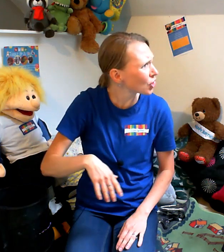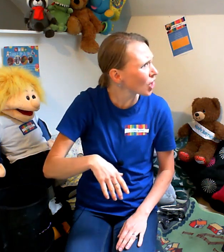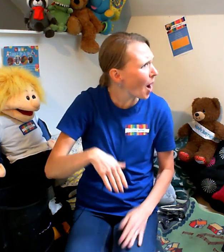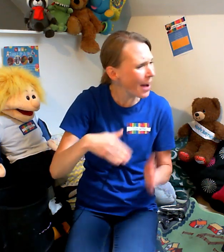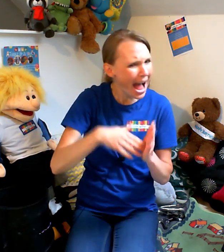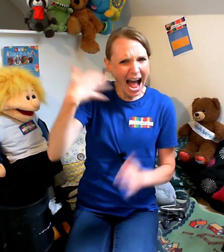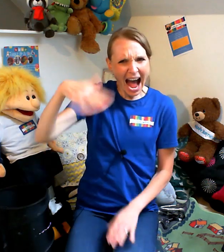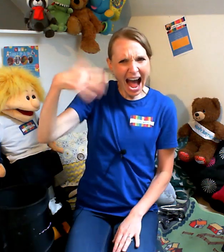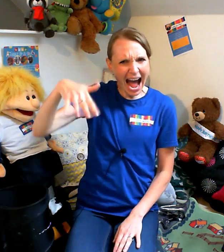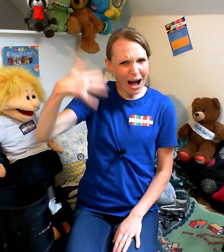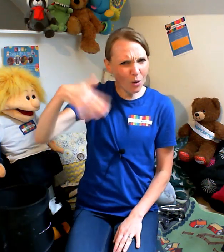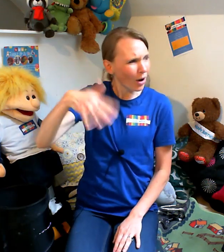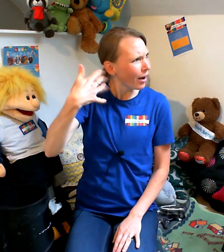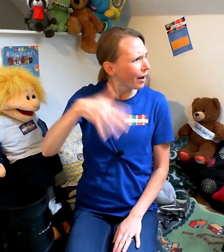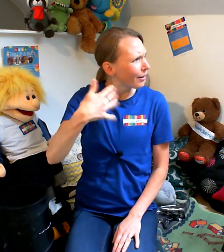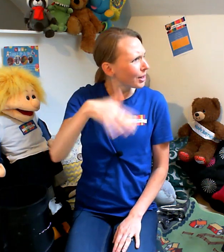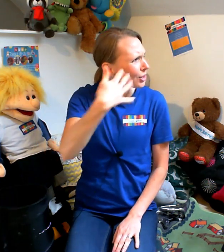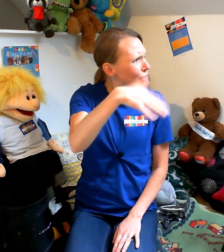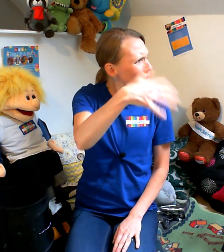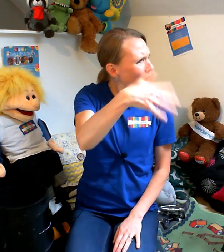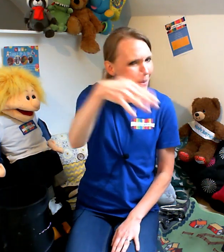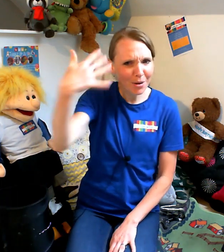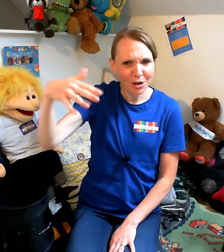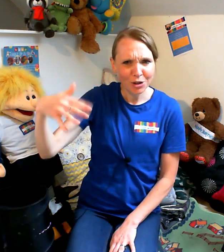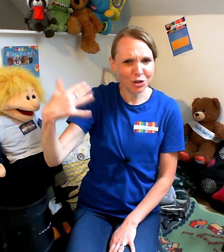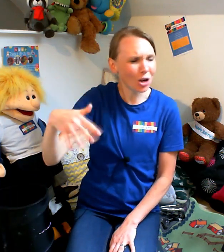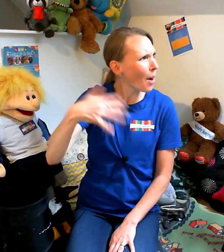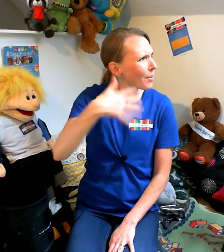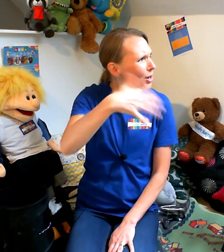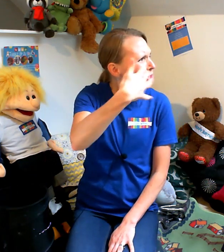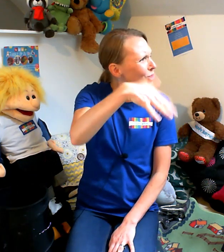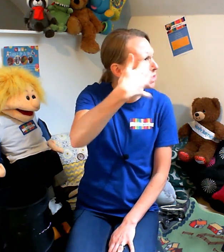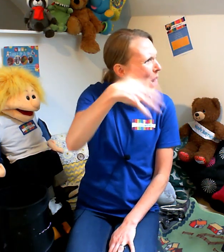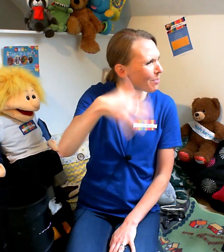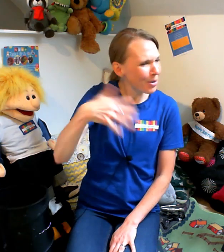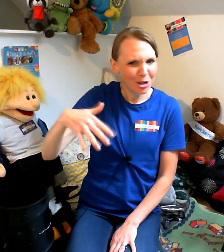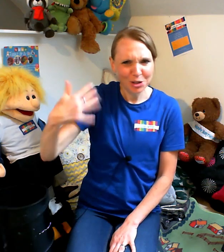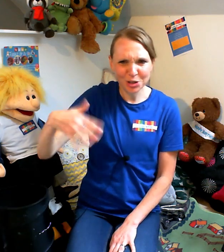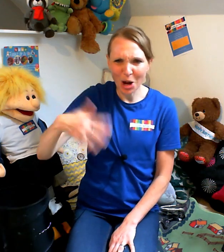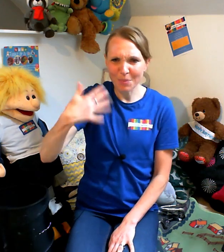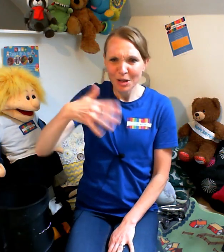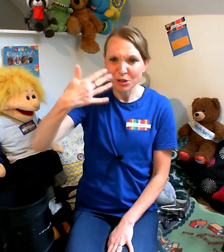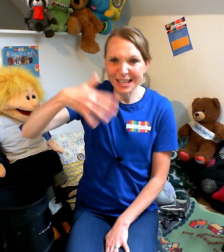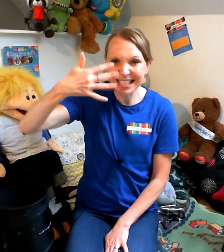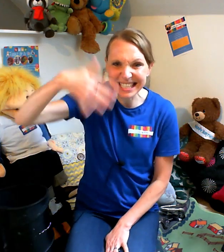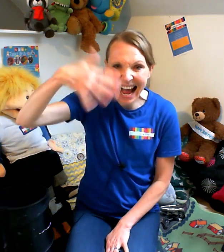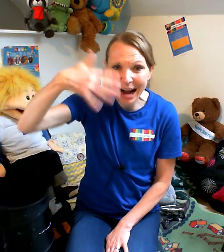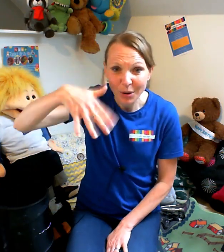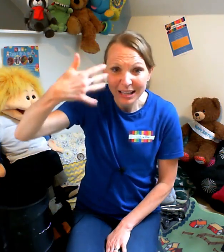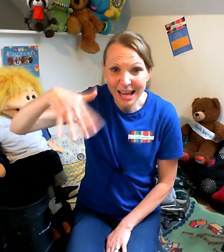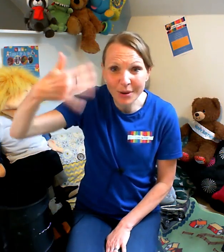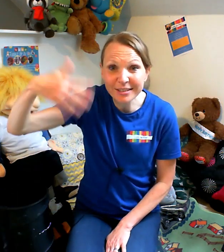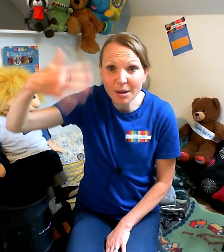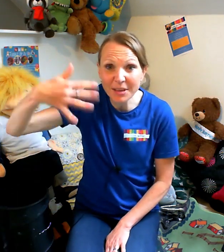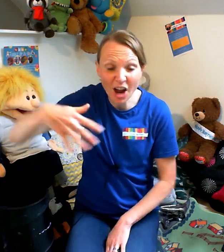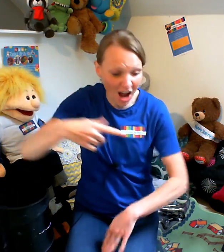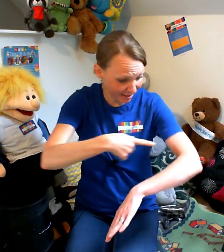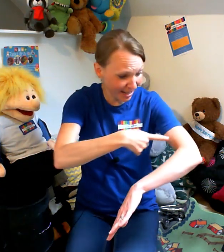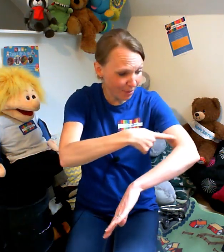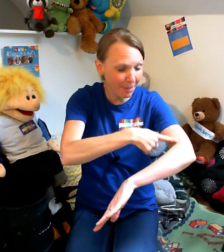sharp. Ow! Sharp, sharp, sharp, sharp. So this is ow, like when something hurts, like we might